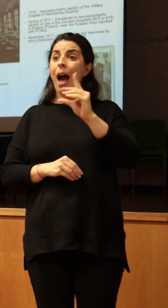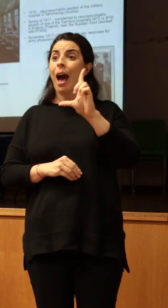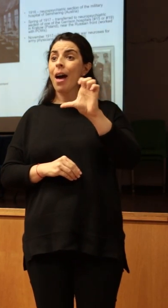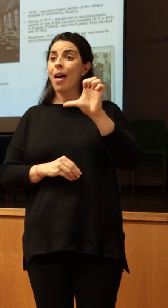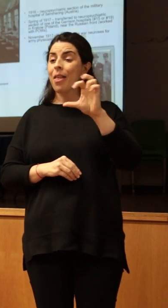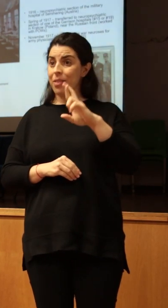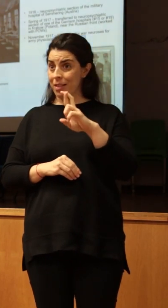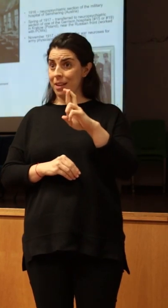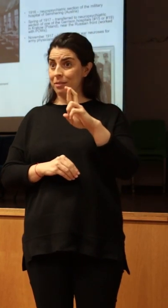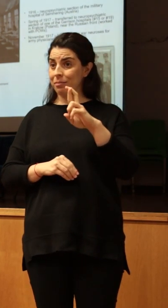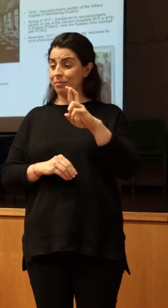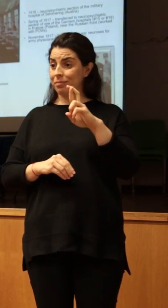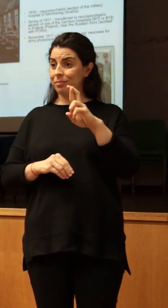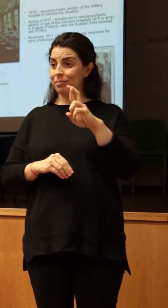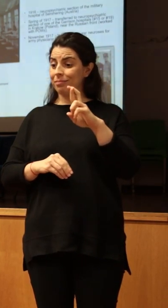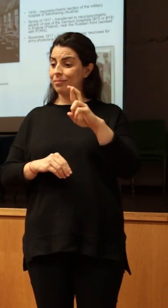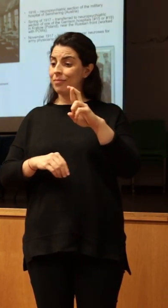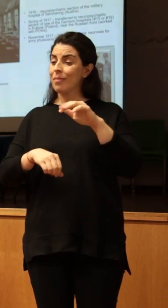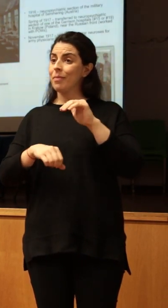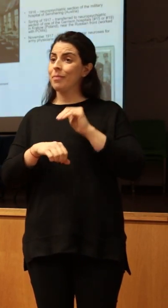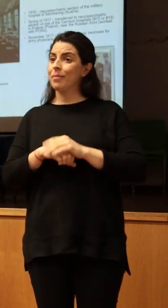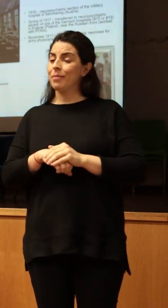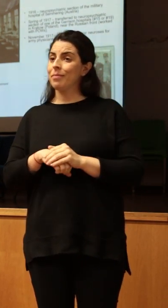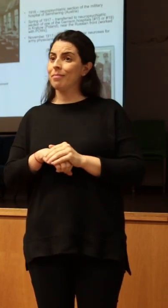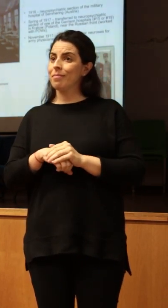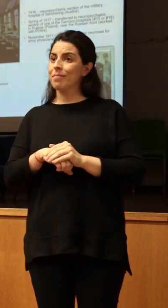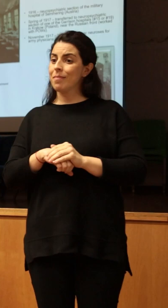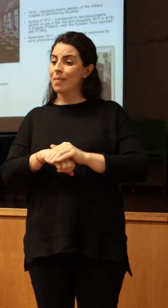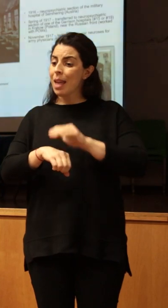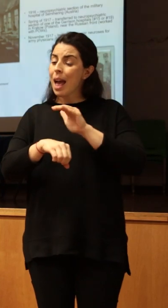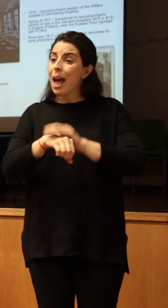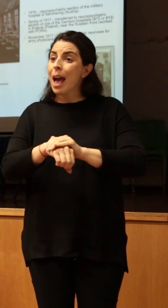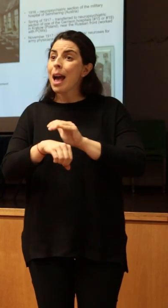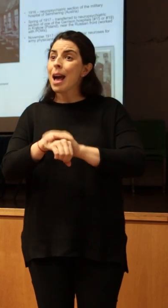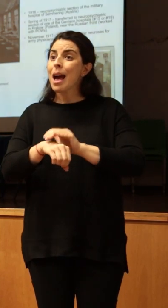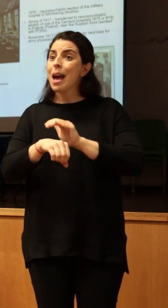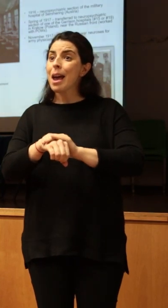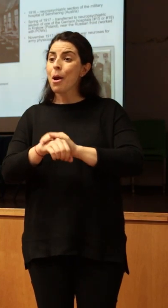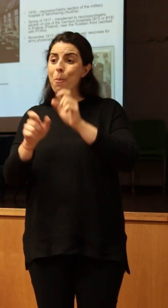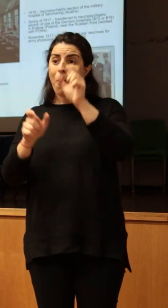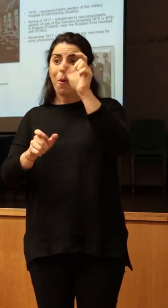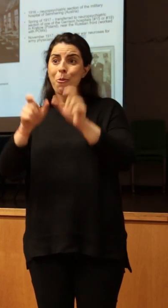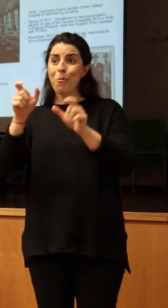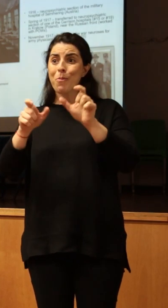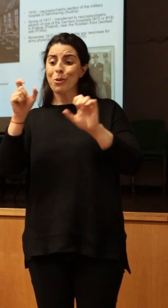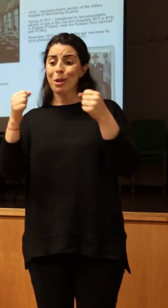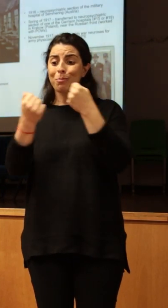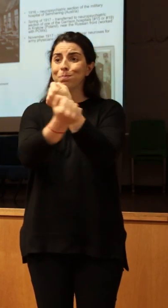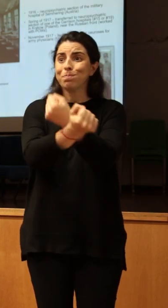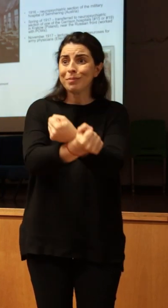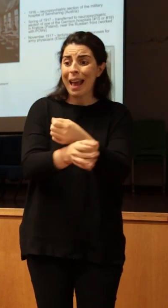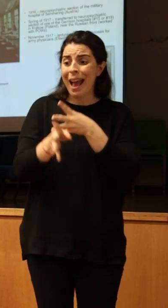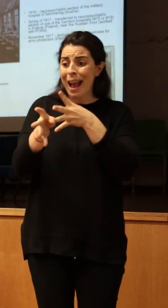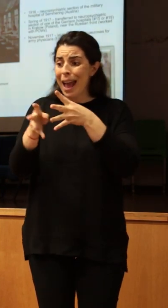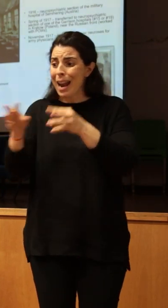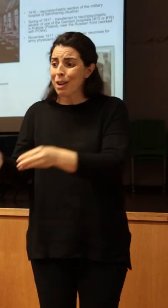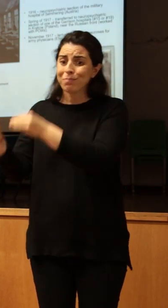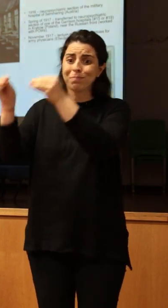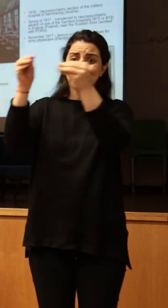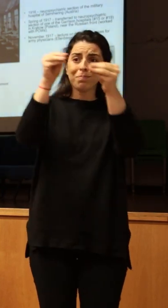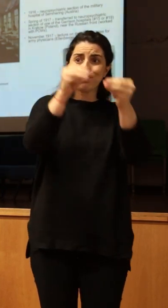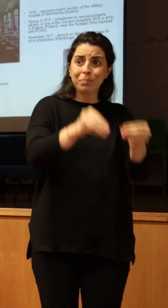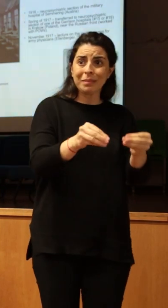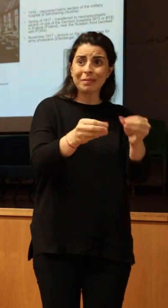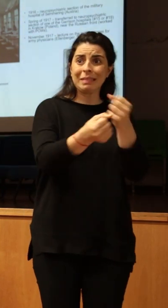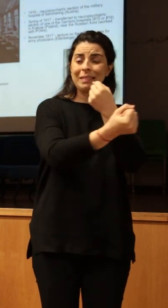call prisoners of war. Y él trabajaba con los prisioneros de guerra. And certifying them to